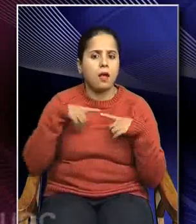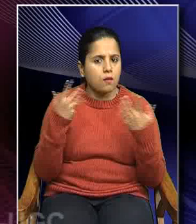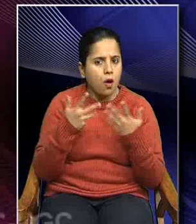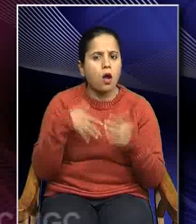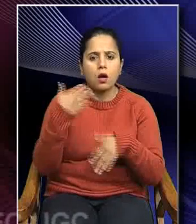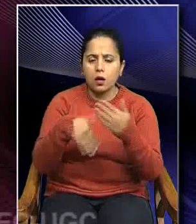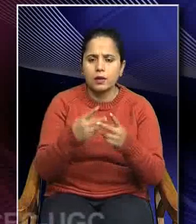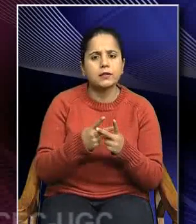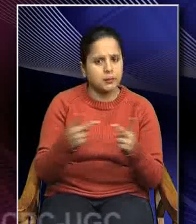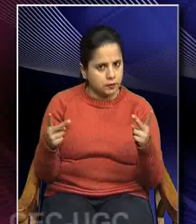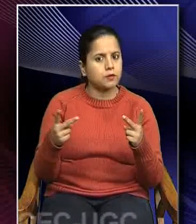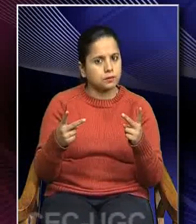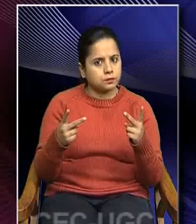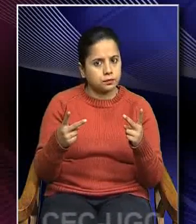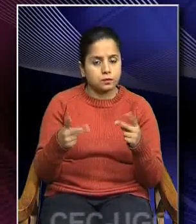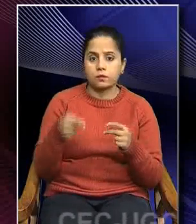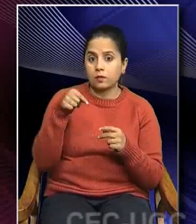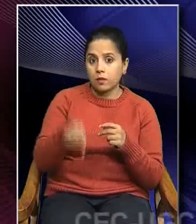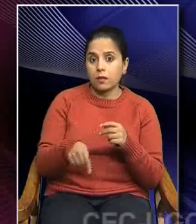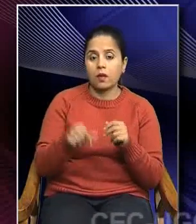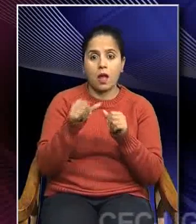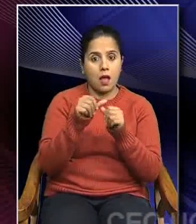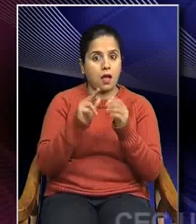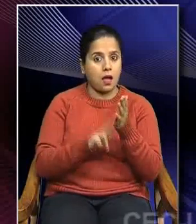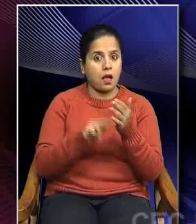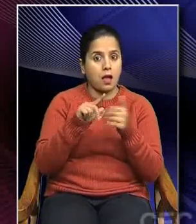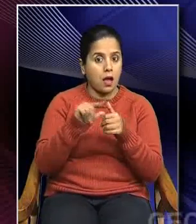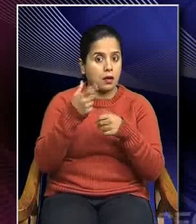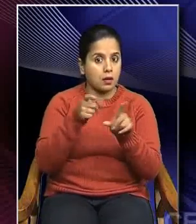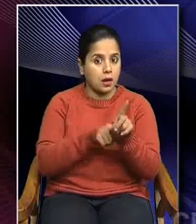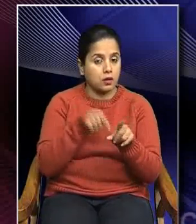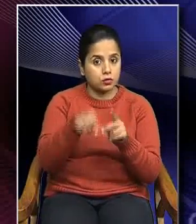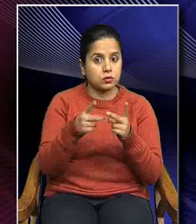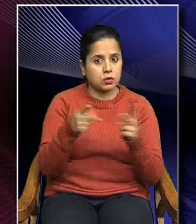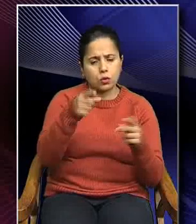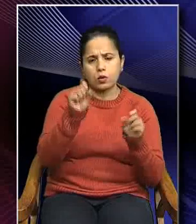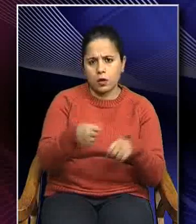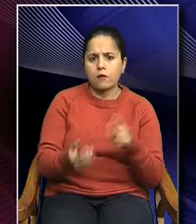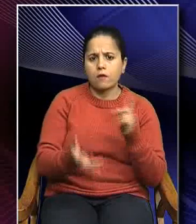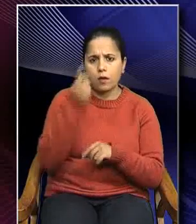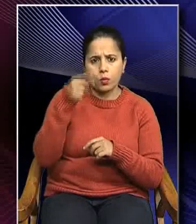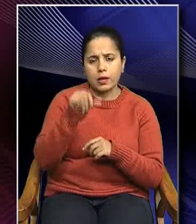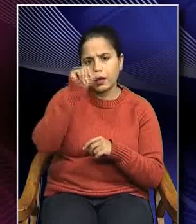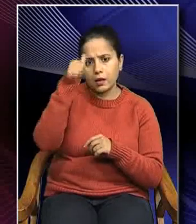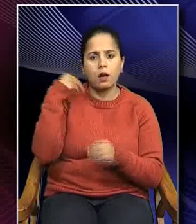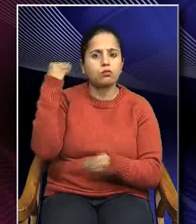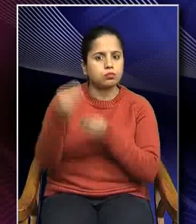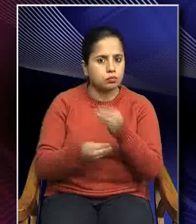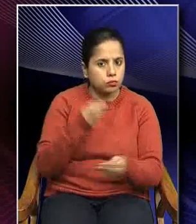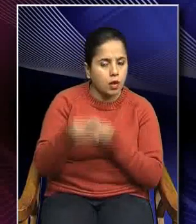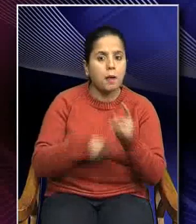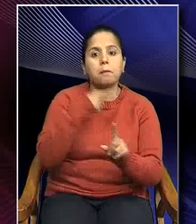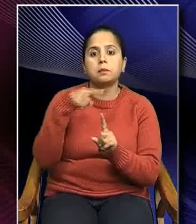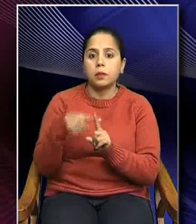forth. Now, this analogy you can find in Indian tradition as well as